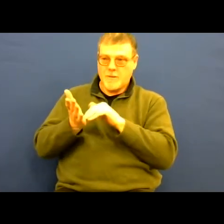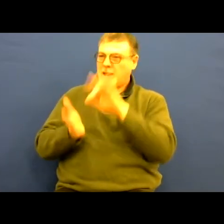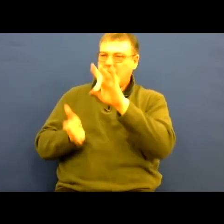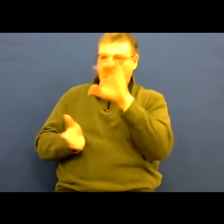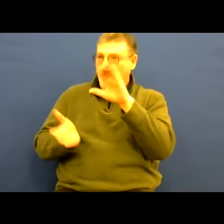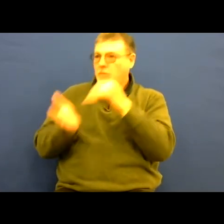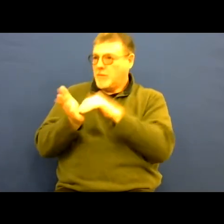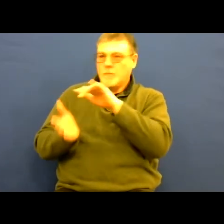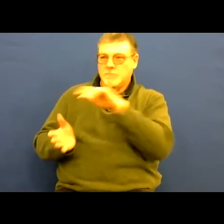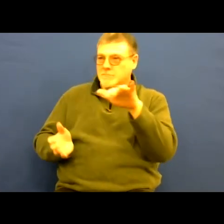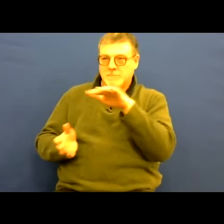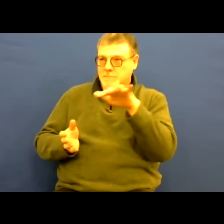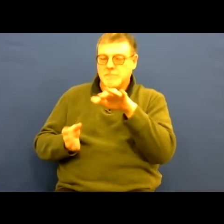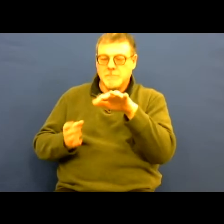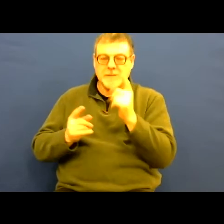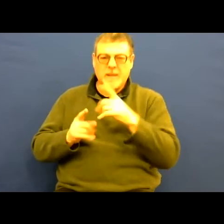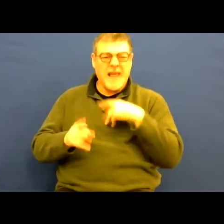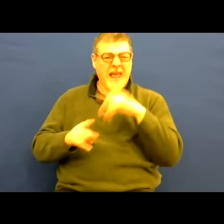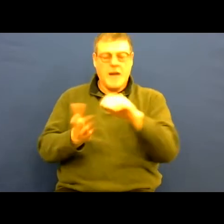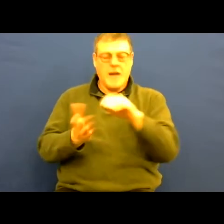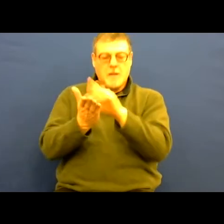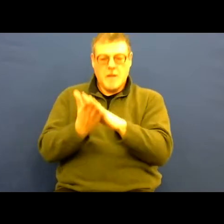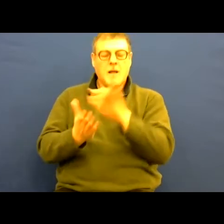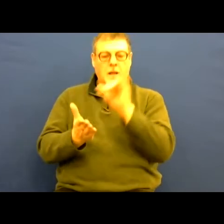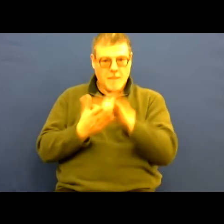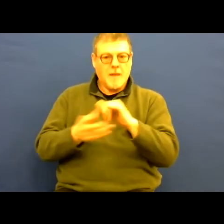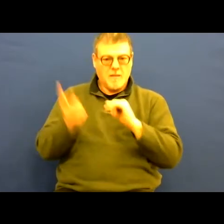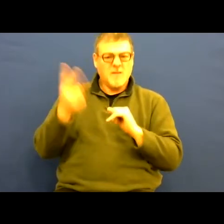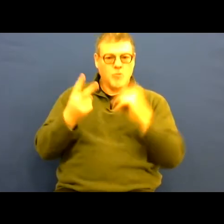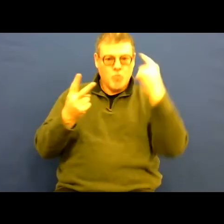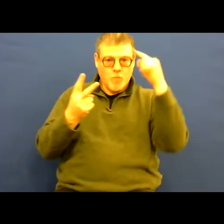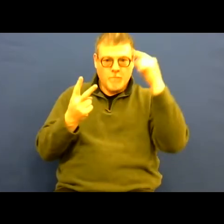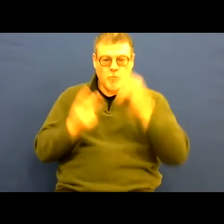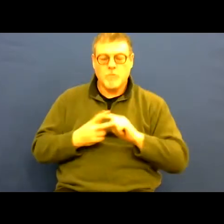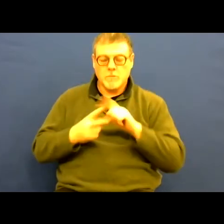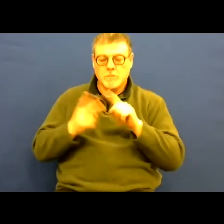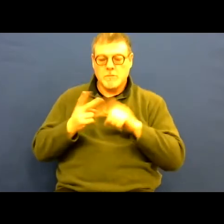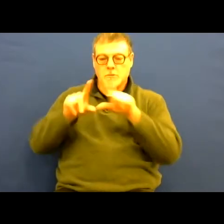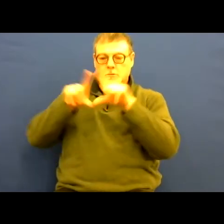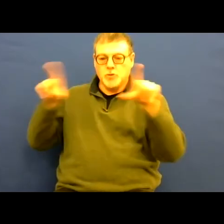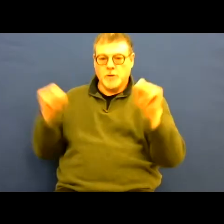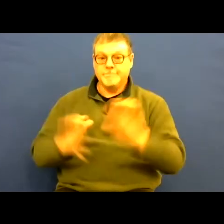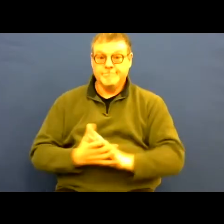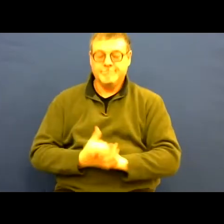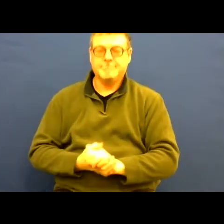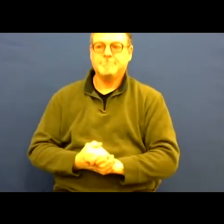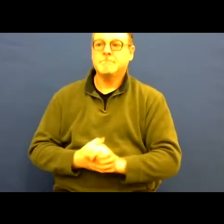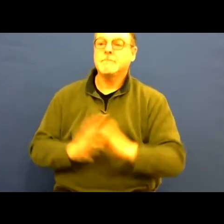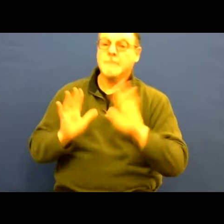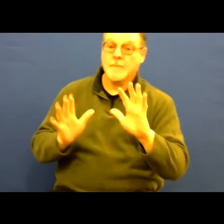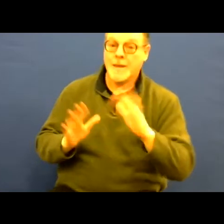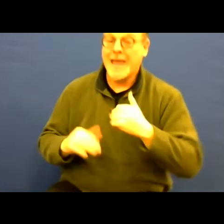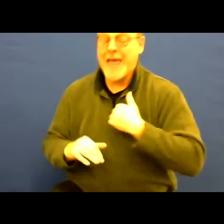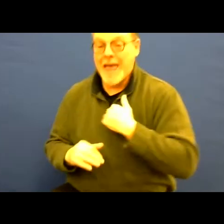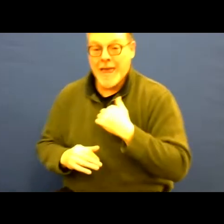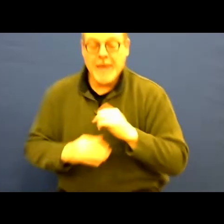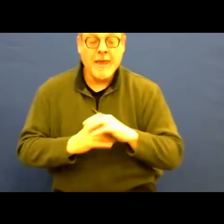change. So I had them put right on there that that's what those two big checks were for, just so, because I didn't